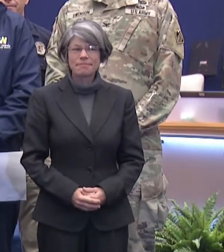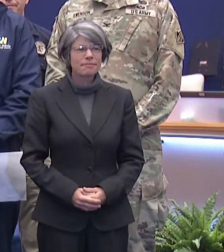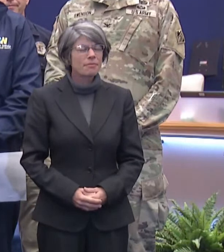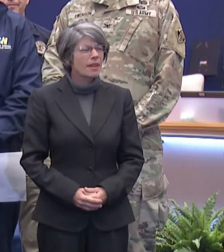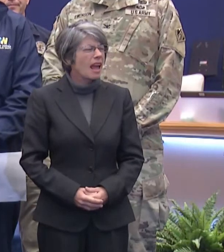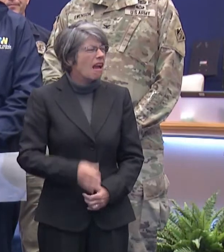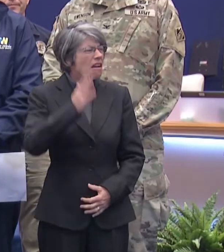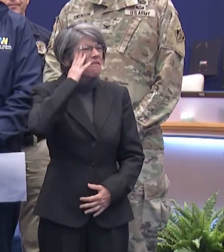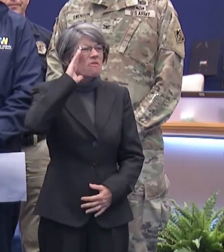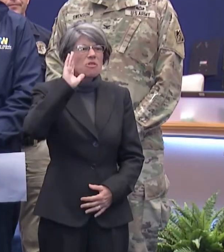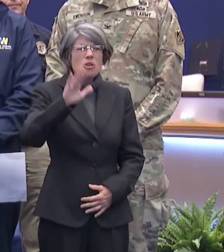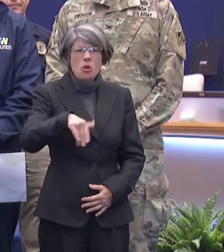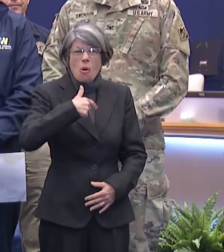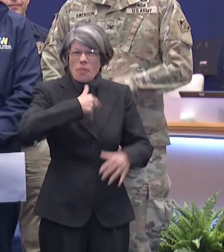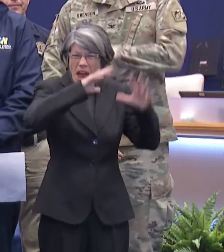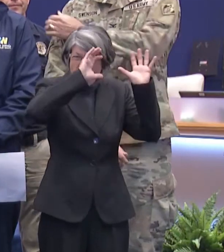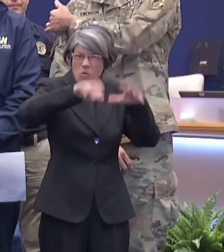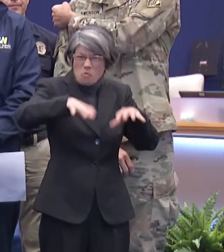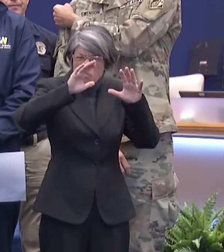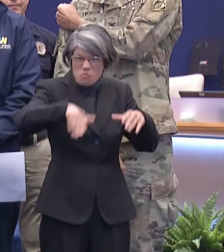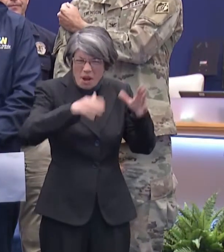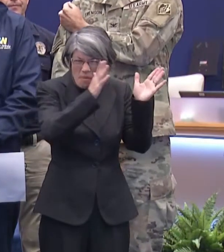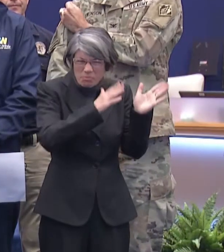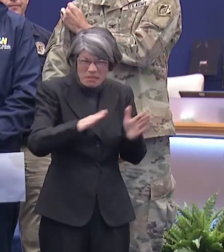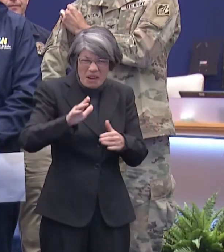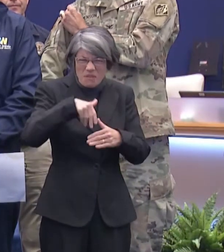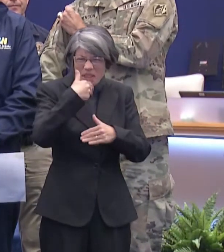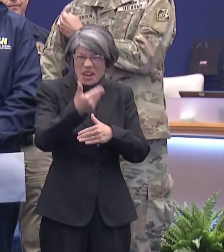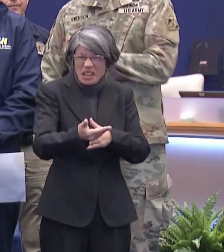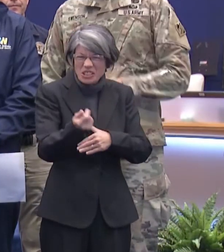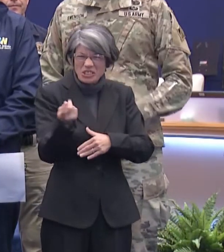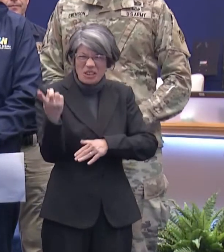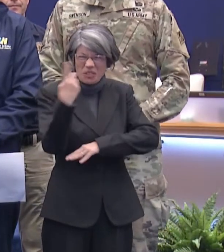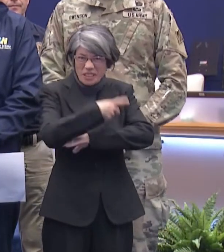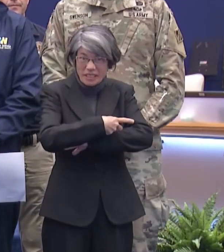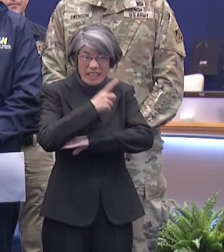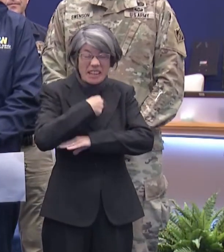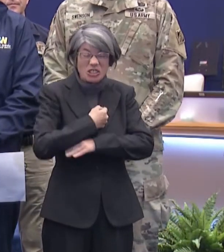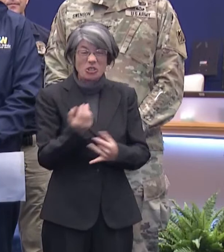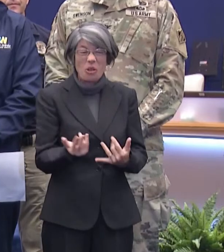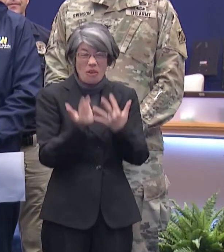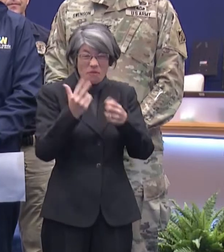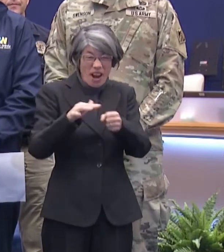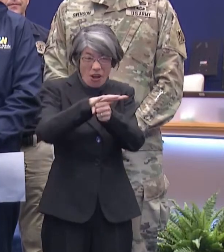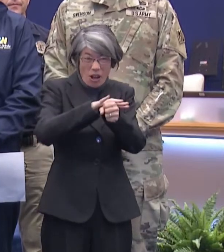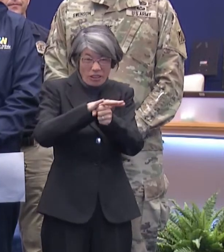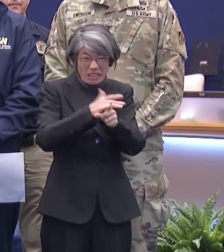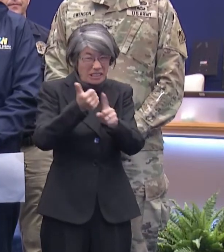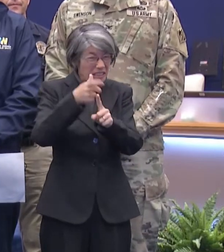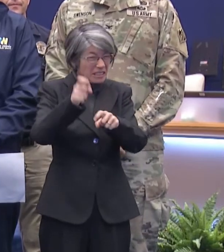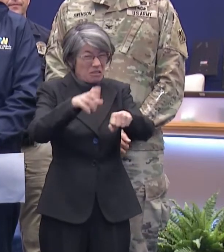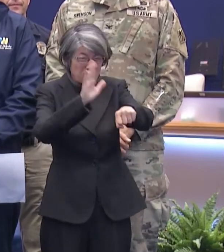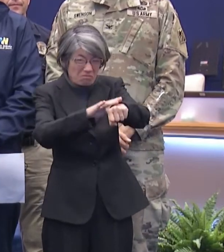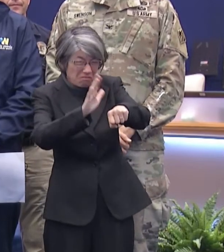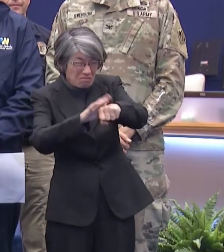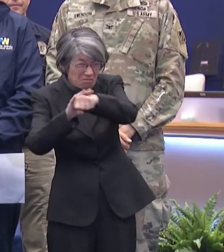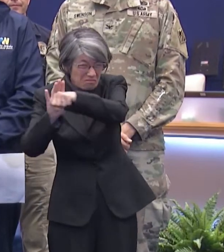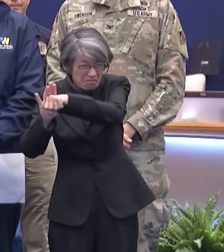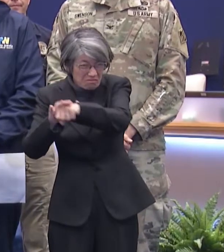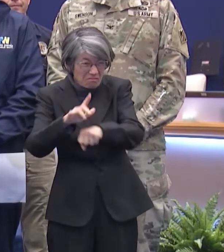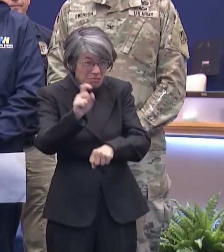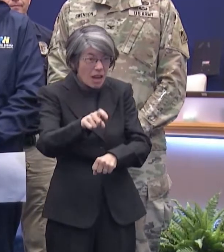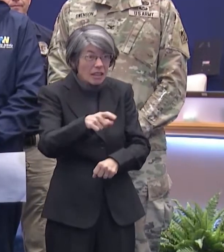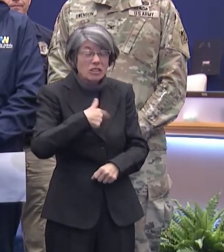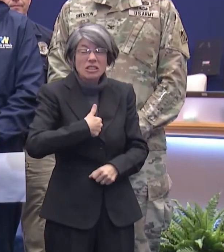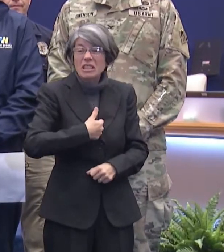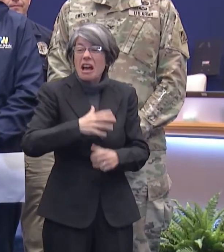As we know, rain is forecasted for the next few days, which means our fire-impacted communities need to be on alert. The risk of